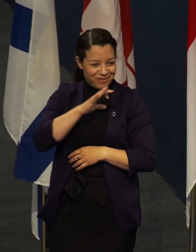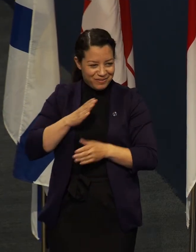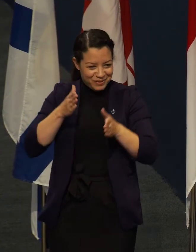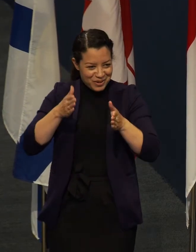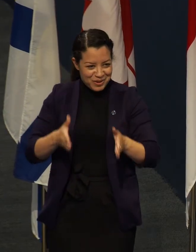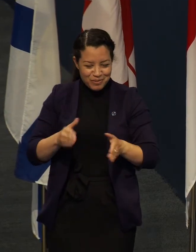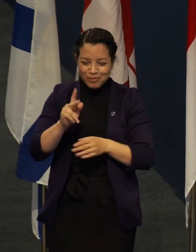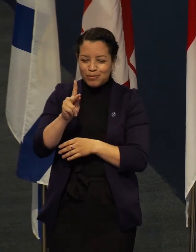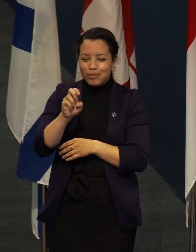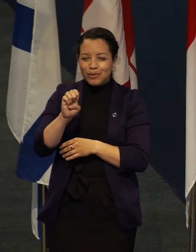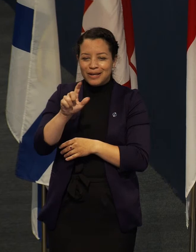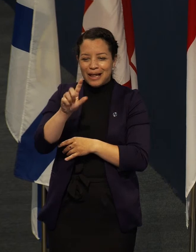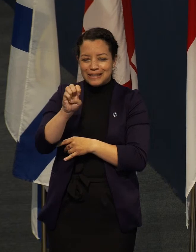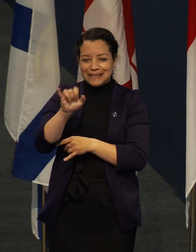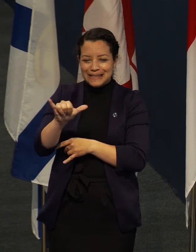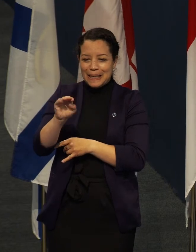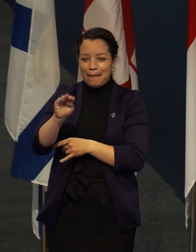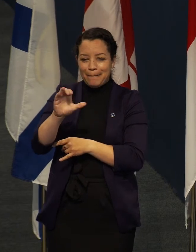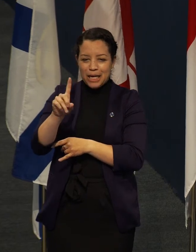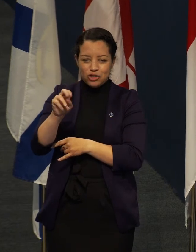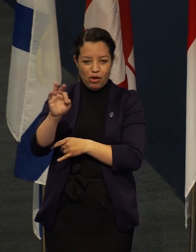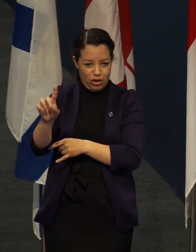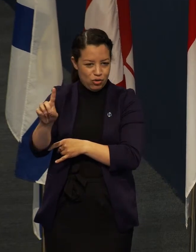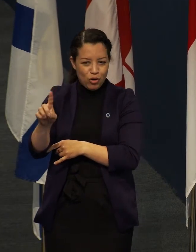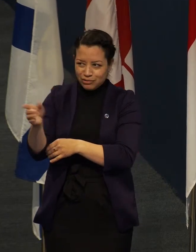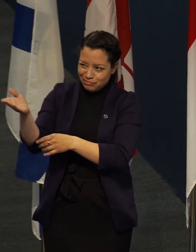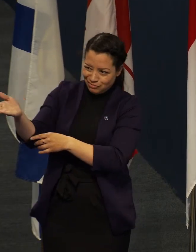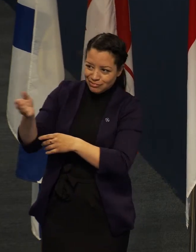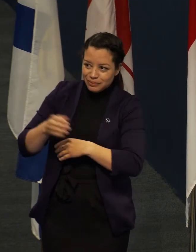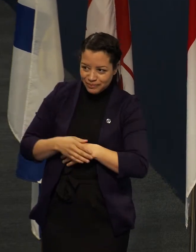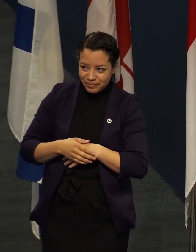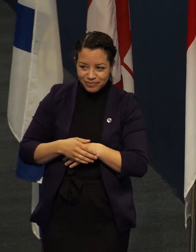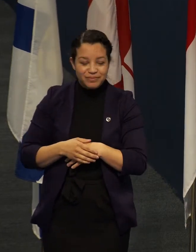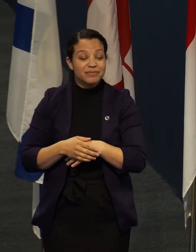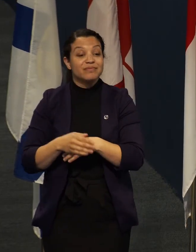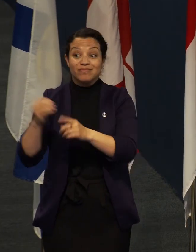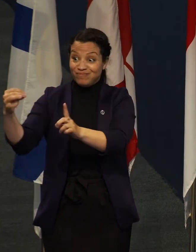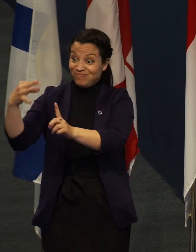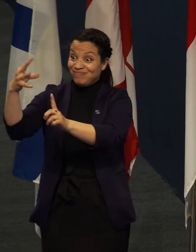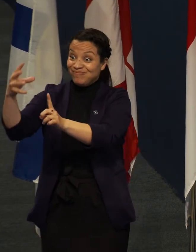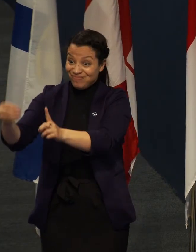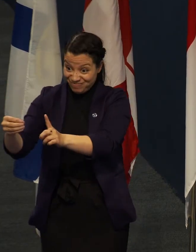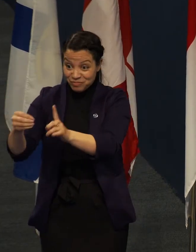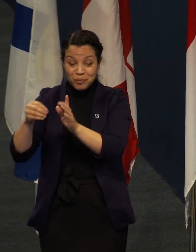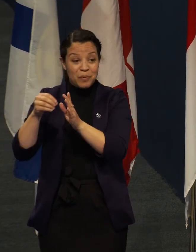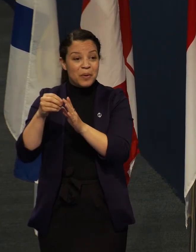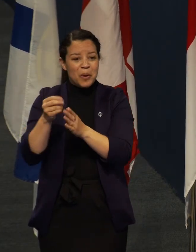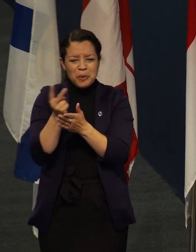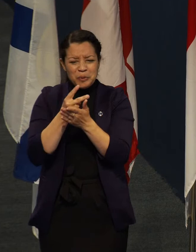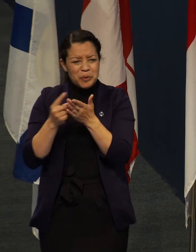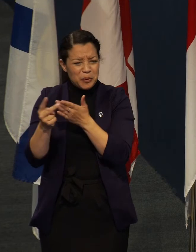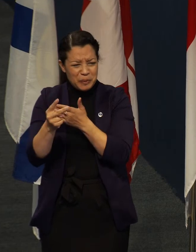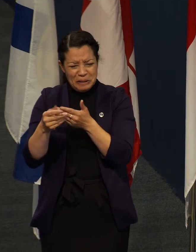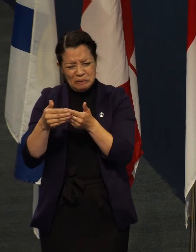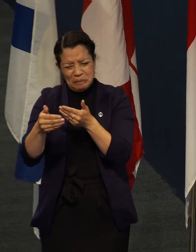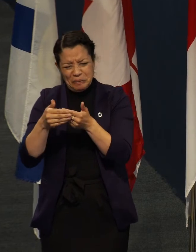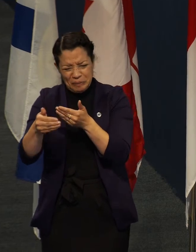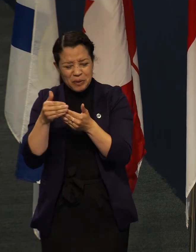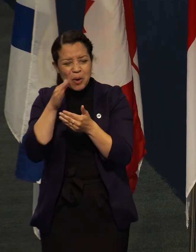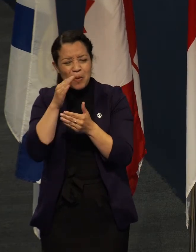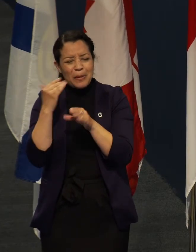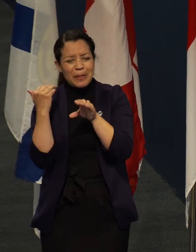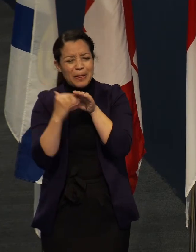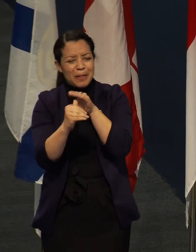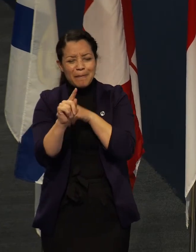member, Kelsey McDonald. Graduates will be emailed a link to their convocation photos within 2 weeks of the date of their